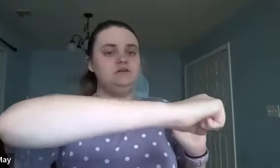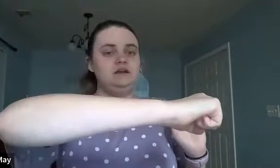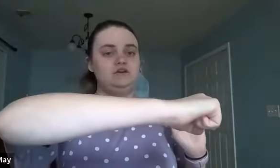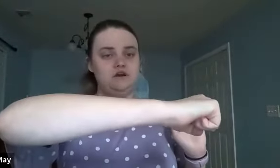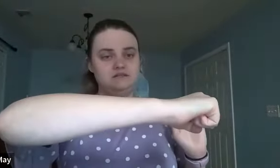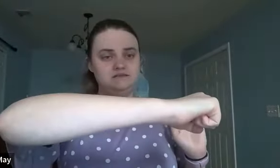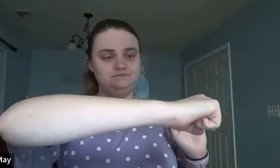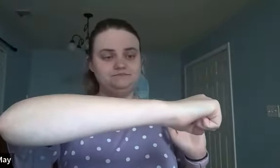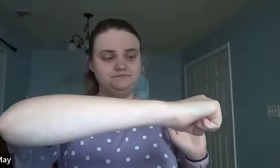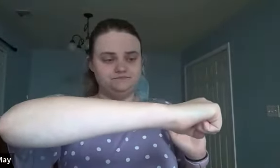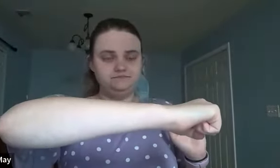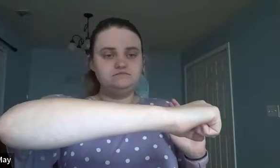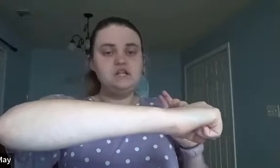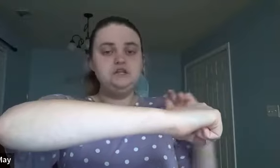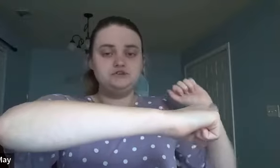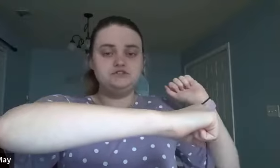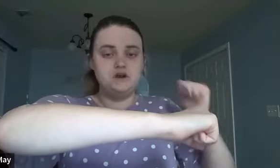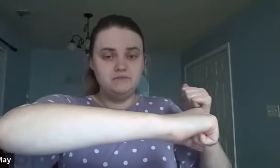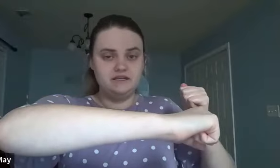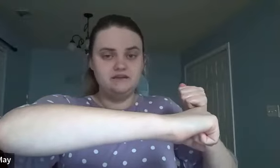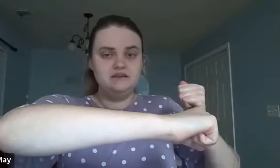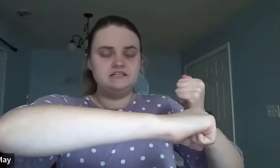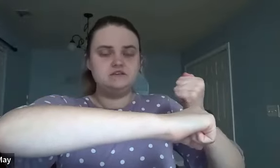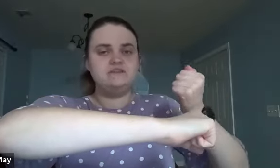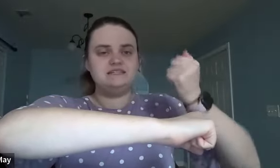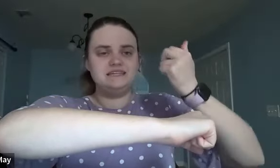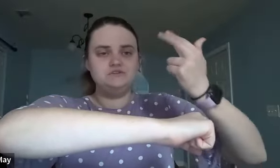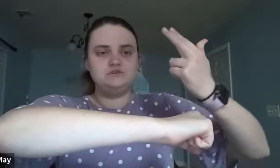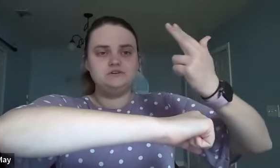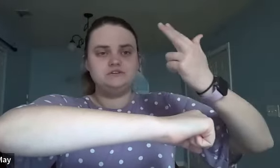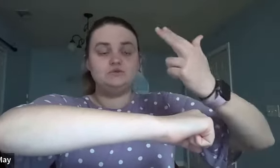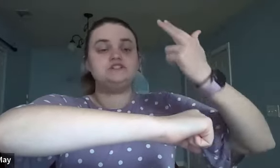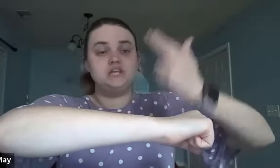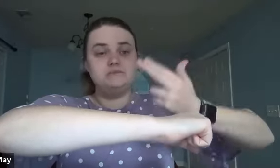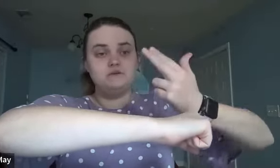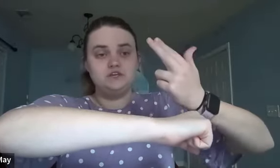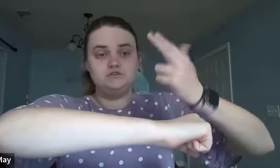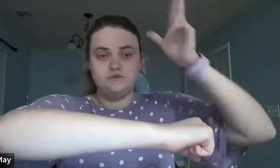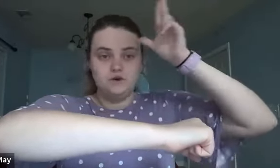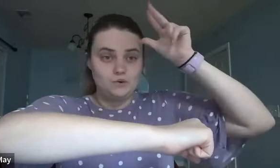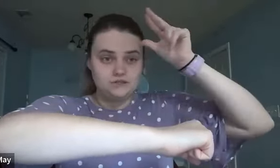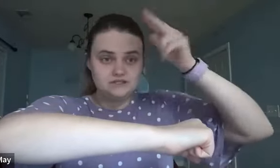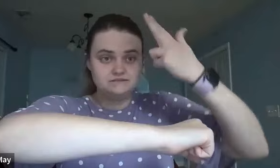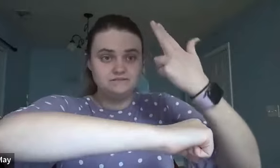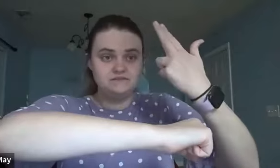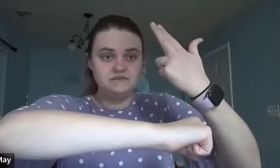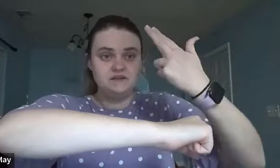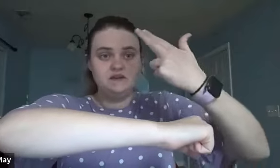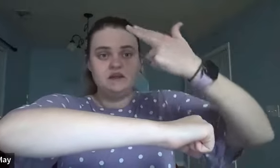laid across. Your dominant is going to be in that same sort of shape that we use for our horse. And